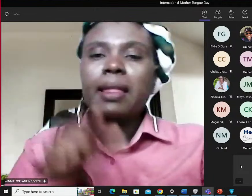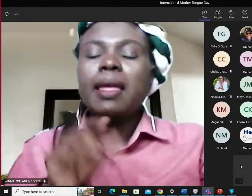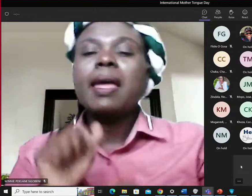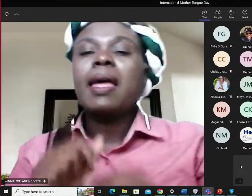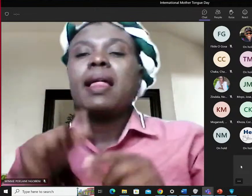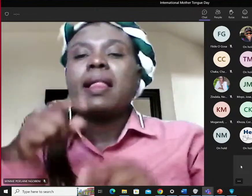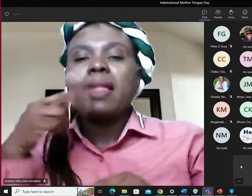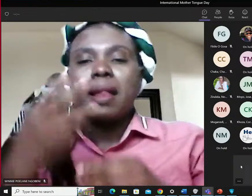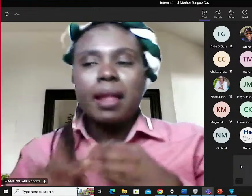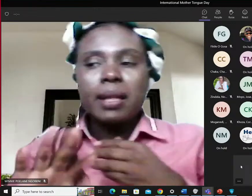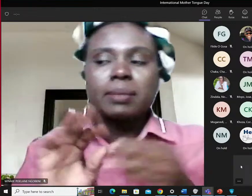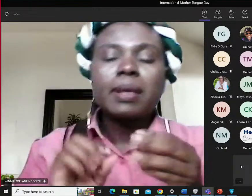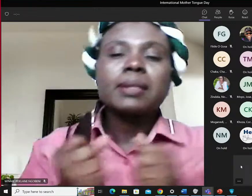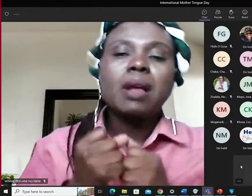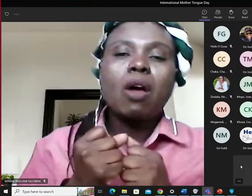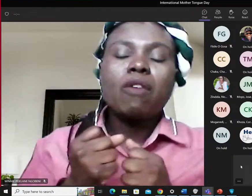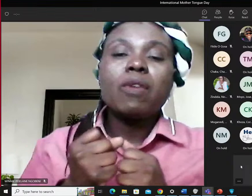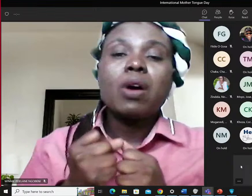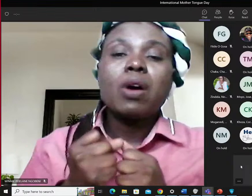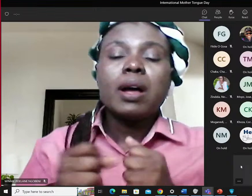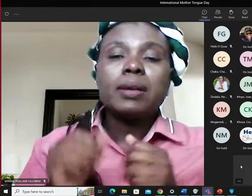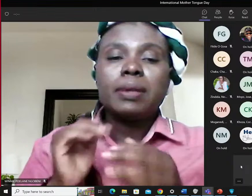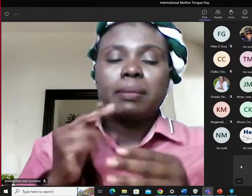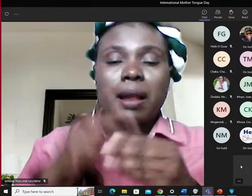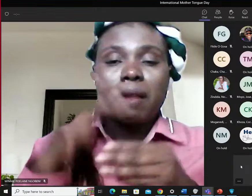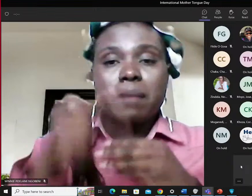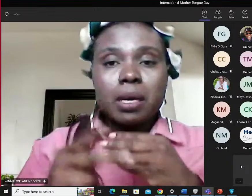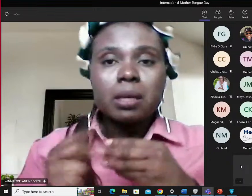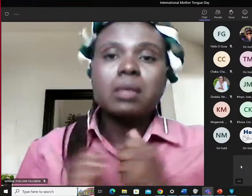that since the